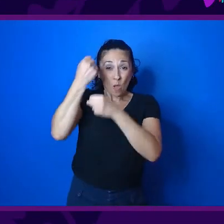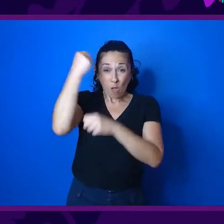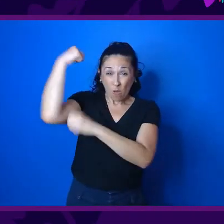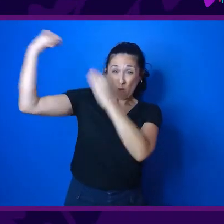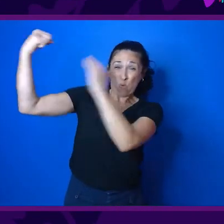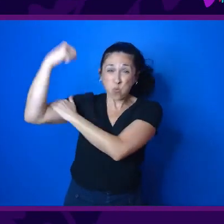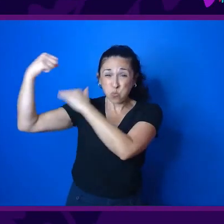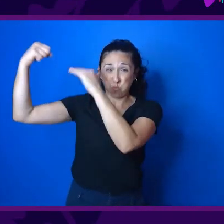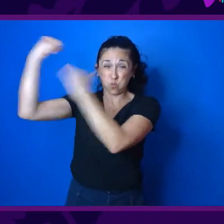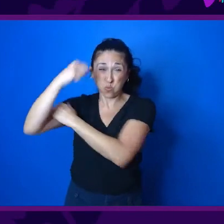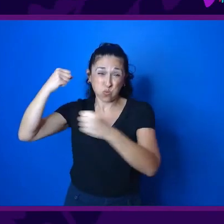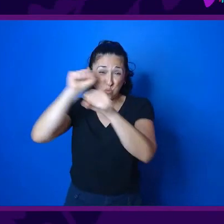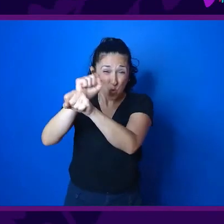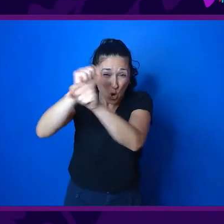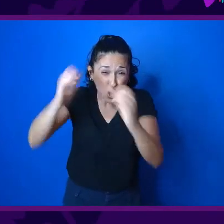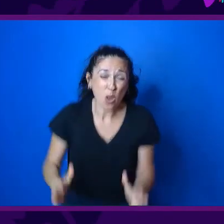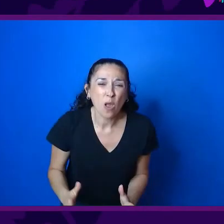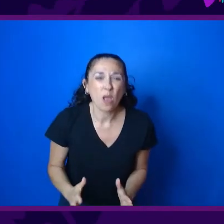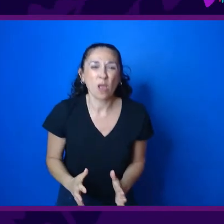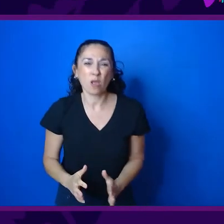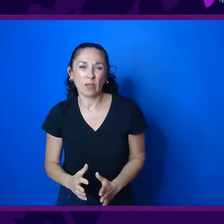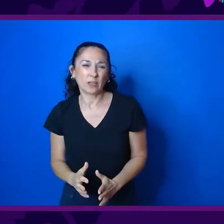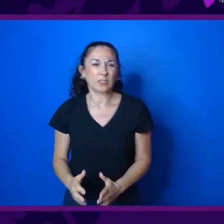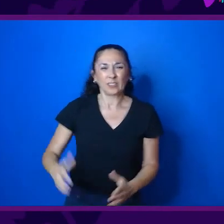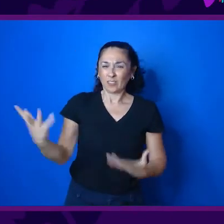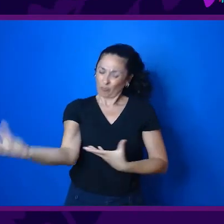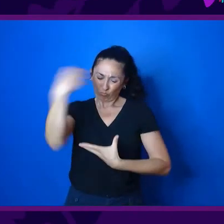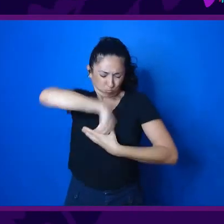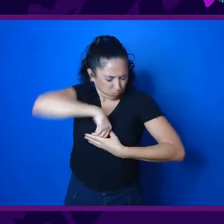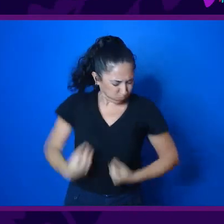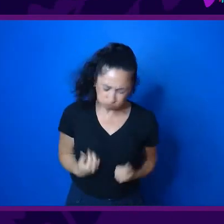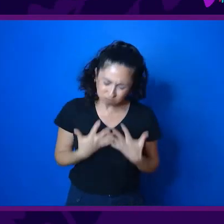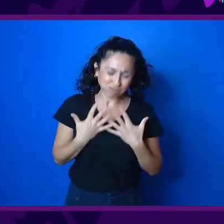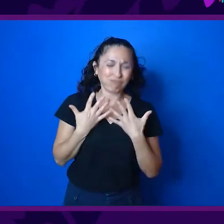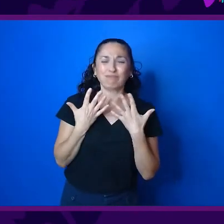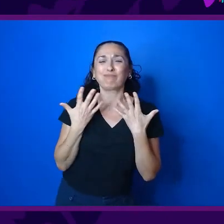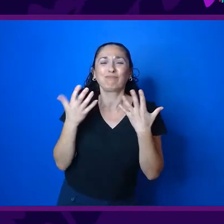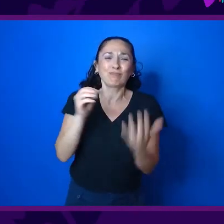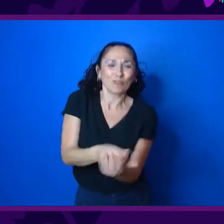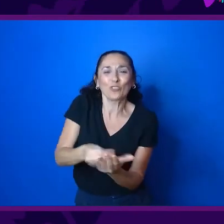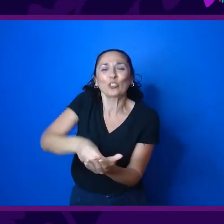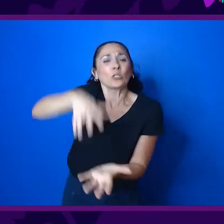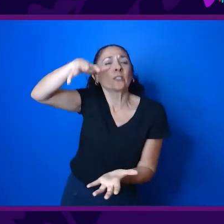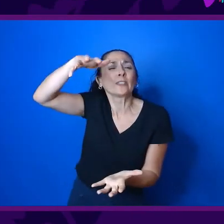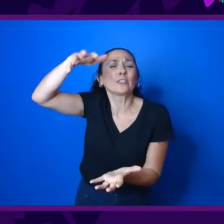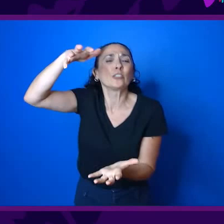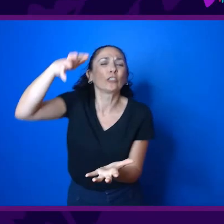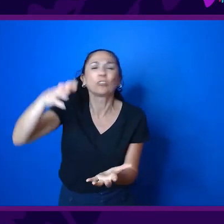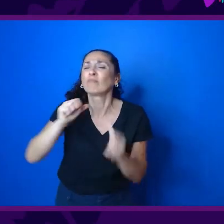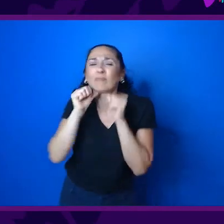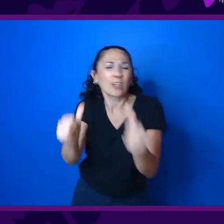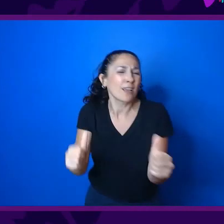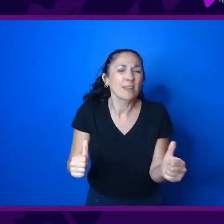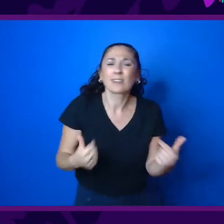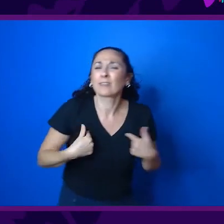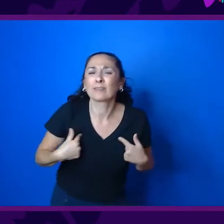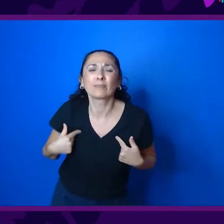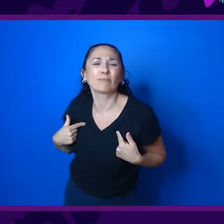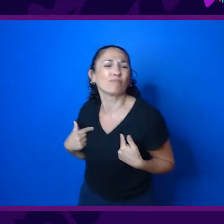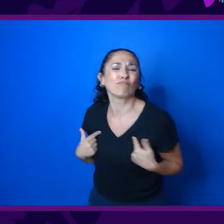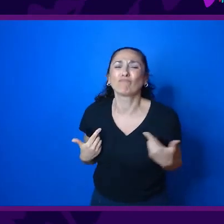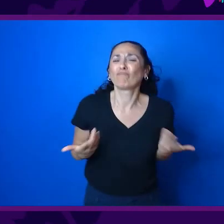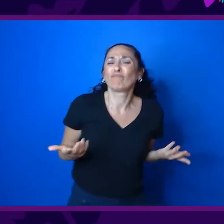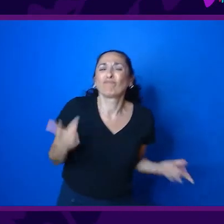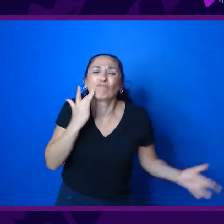del obrero. I live with the song in me. Yeah, Rico. No lo soy, lo poquito que